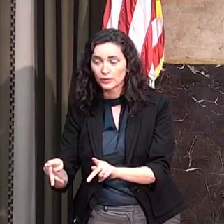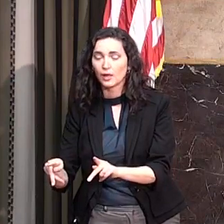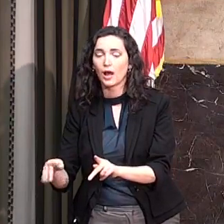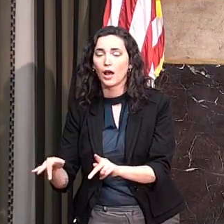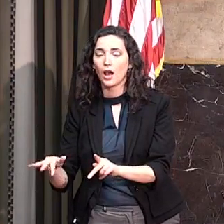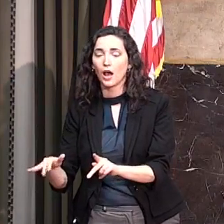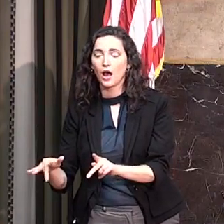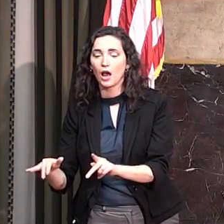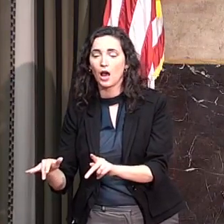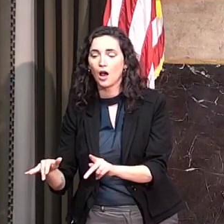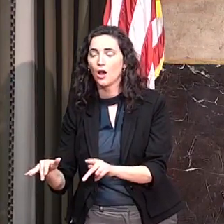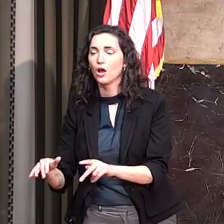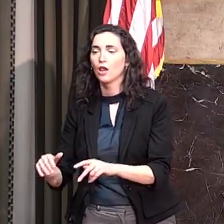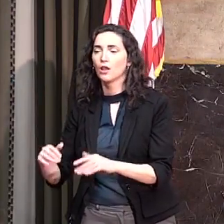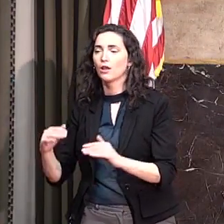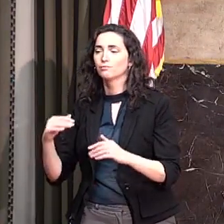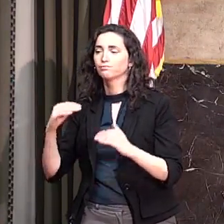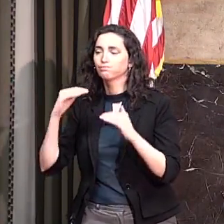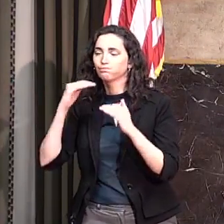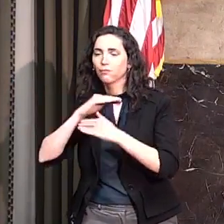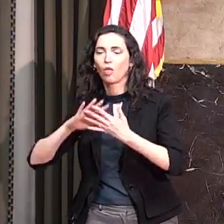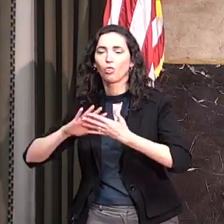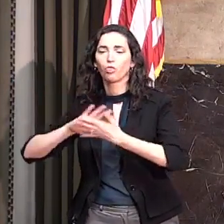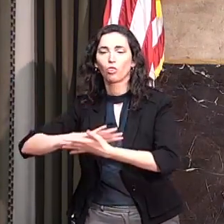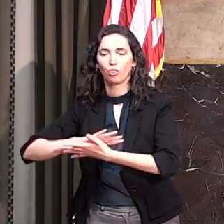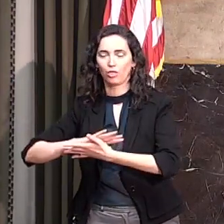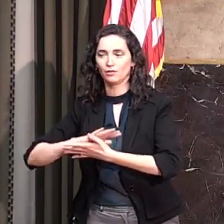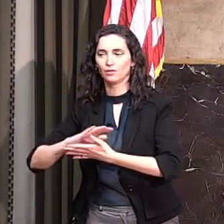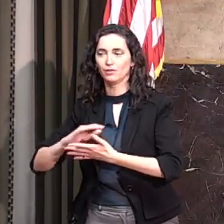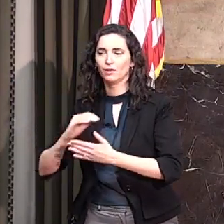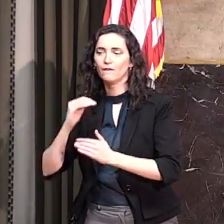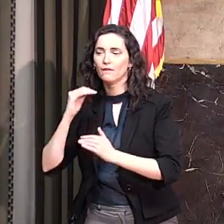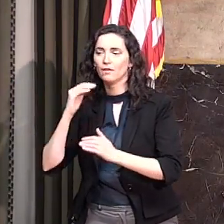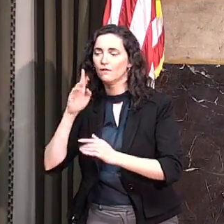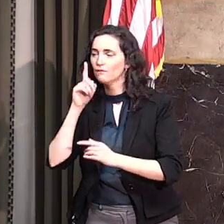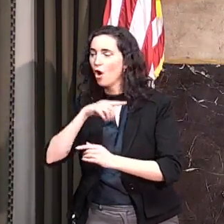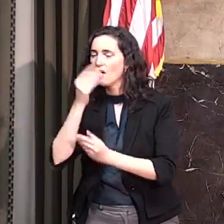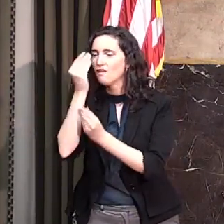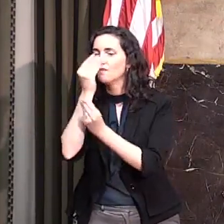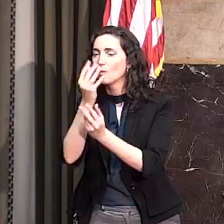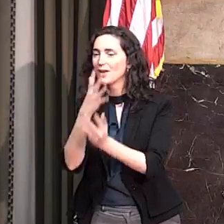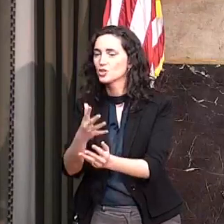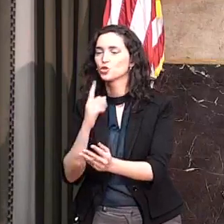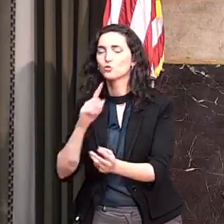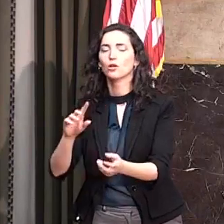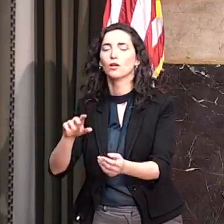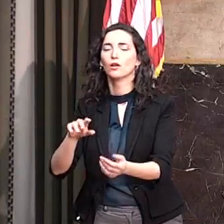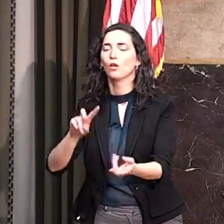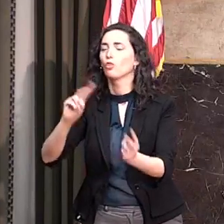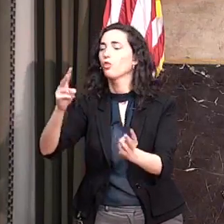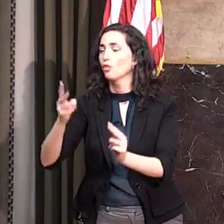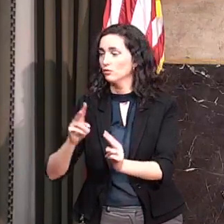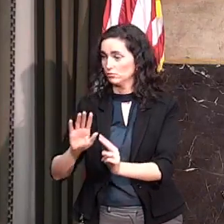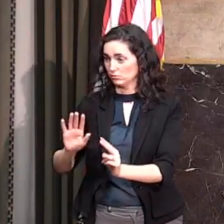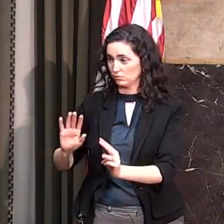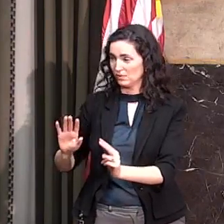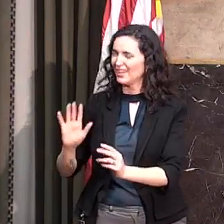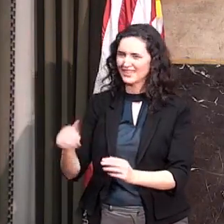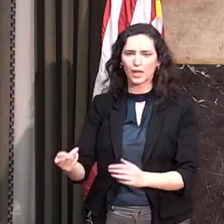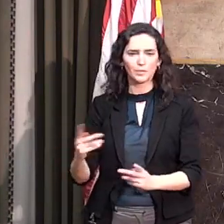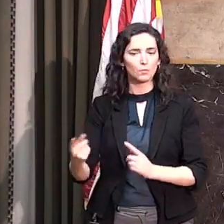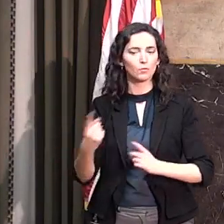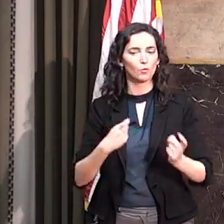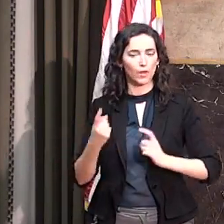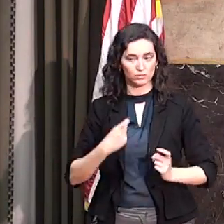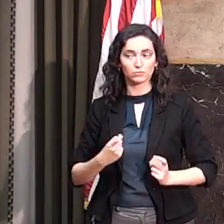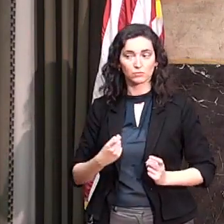provided knowingly false information in an effort to mislead anyone. I think that was the gist of the questions that I had been